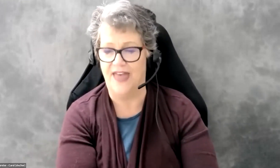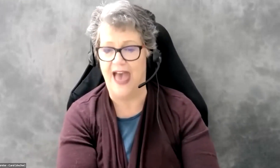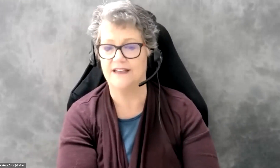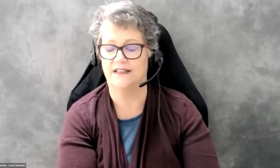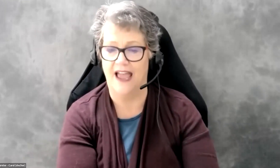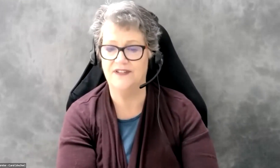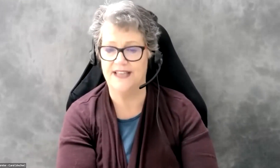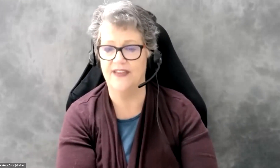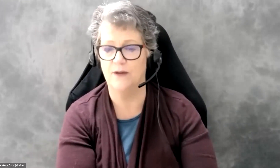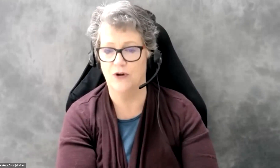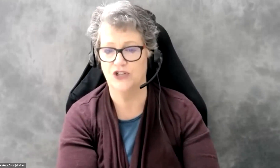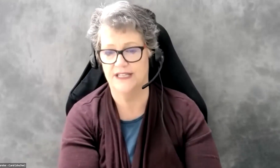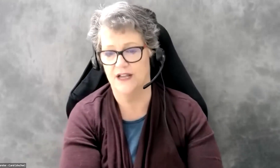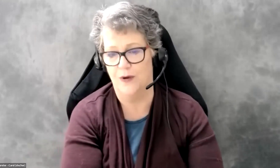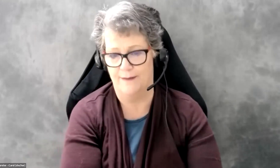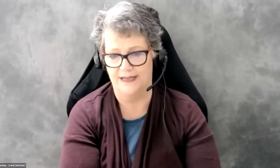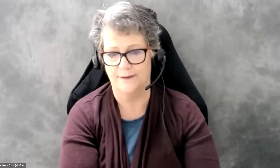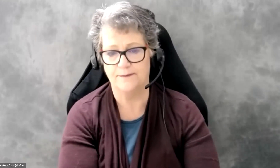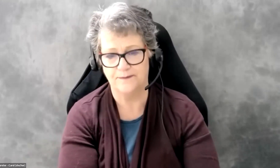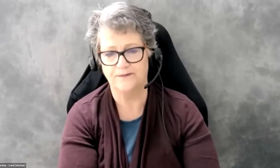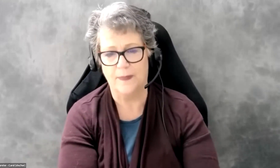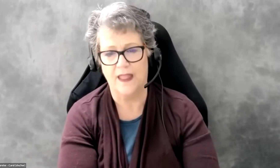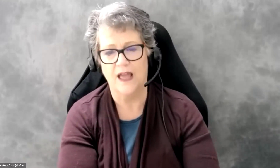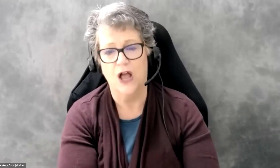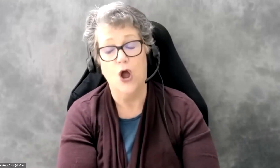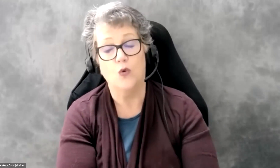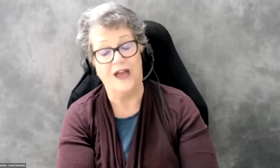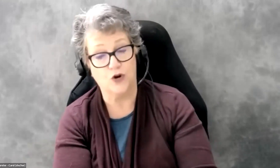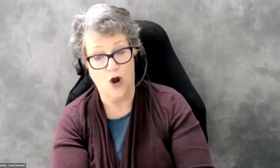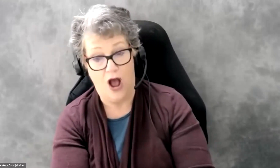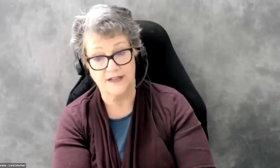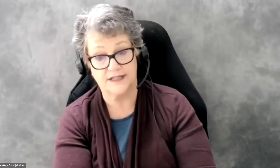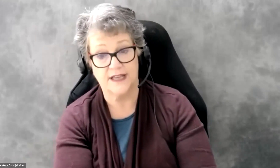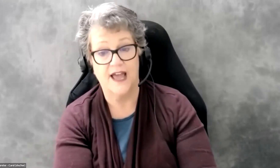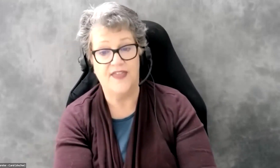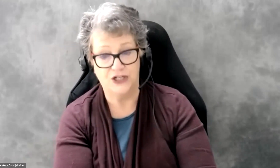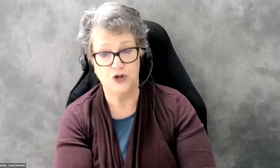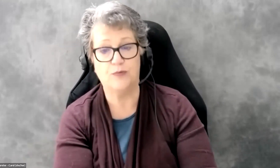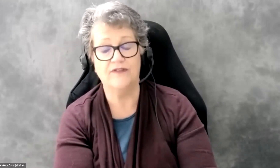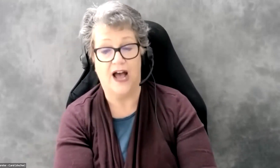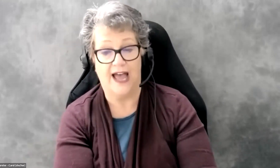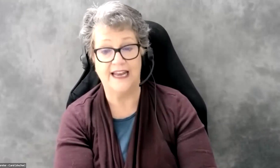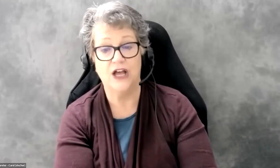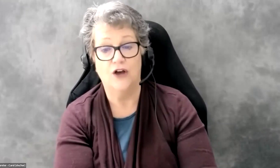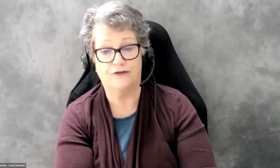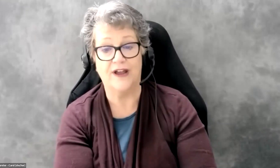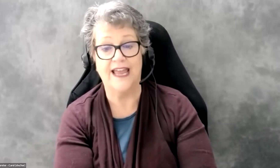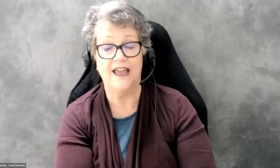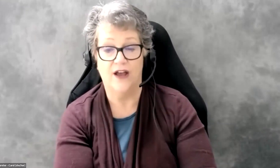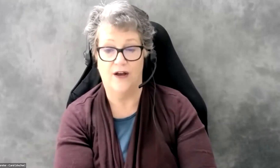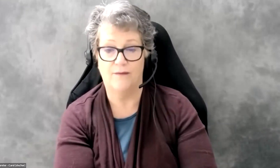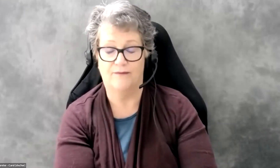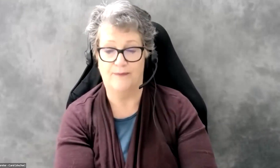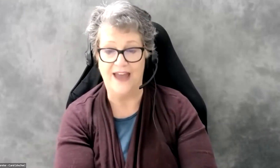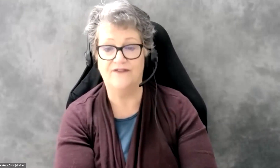get that life-saving emergency equipment. Red Cross, they do provide